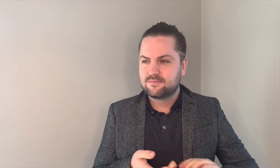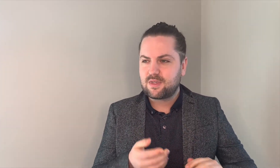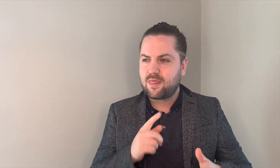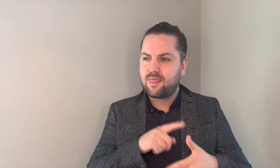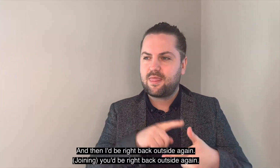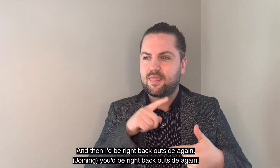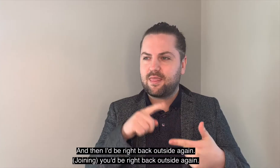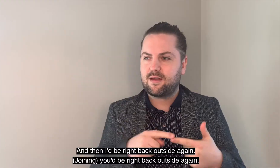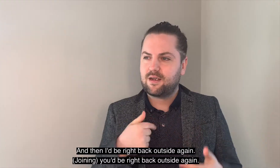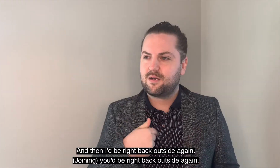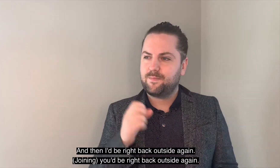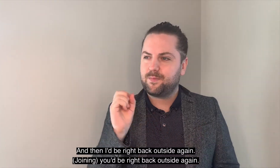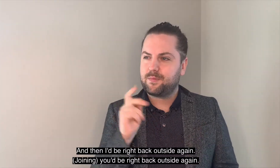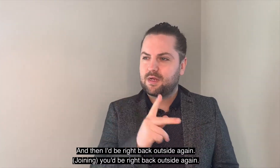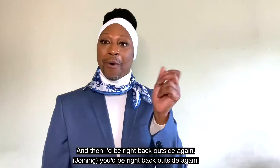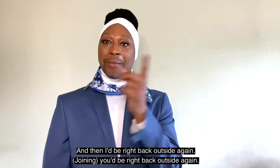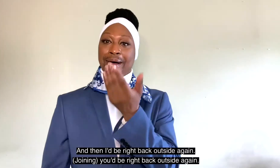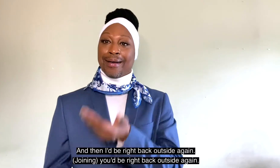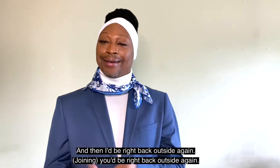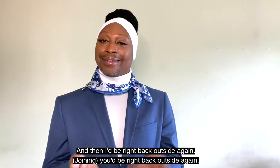And then, I'll be right back outside again.